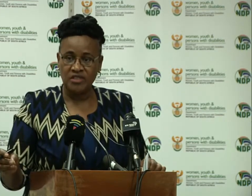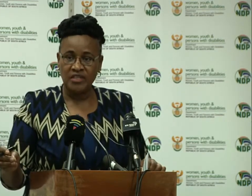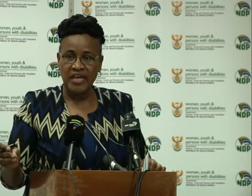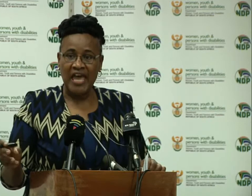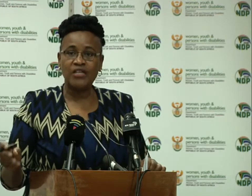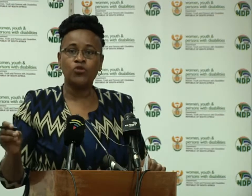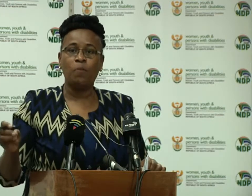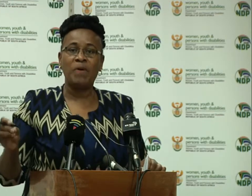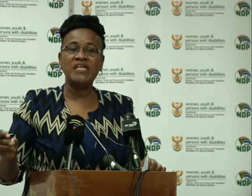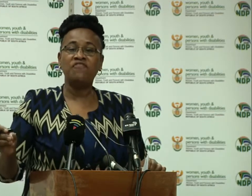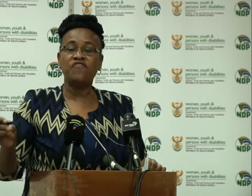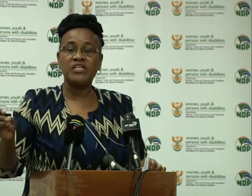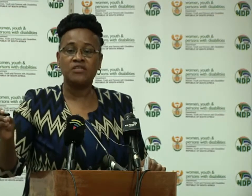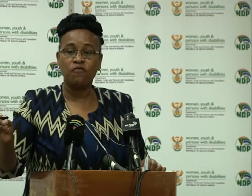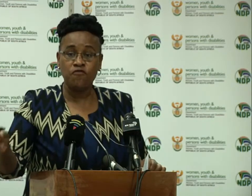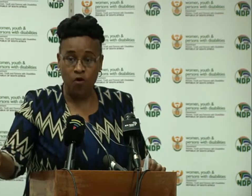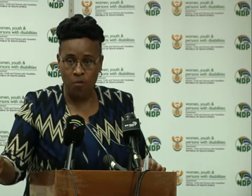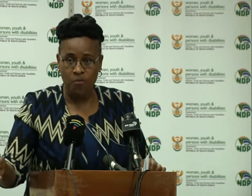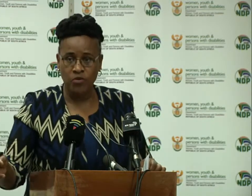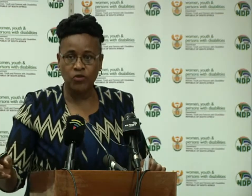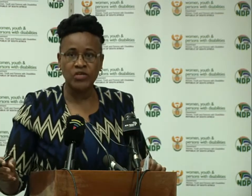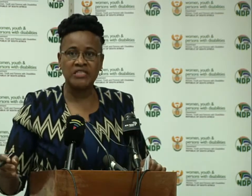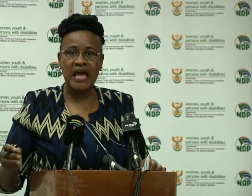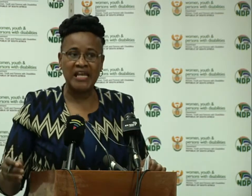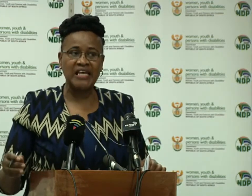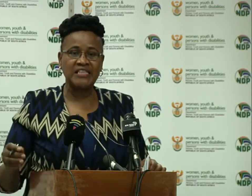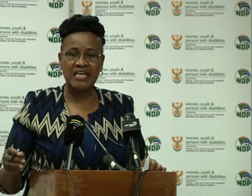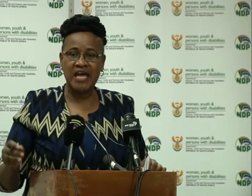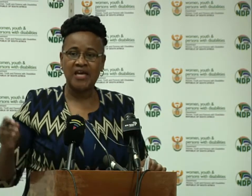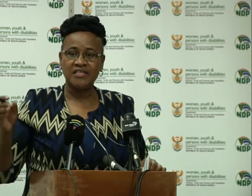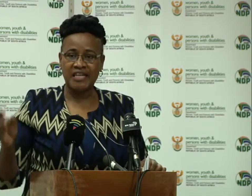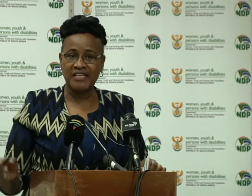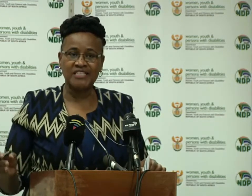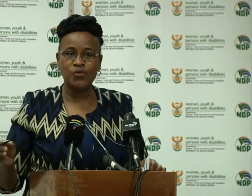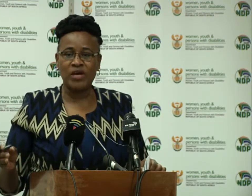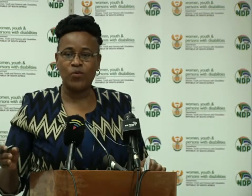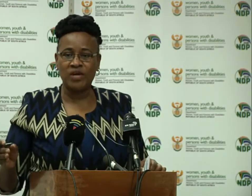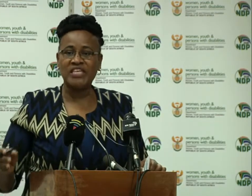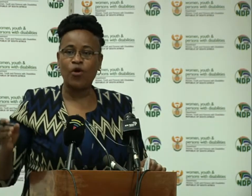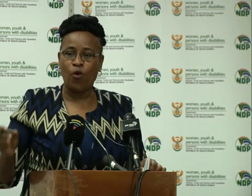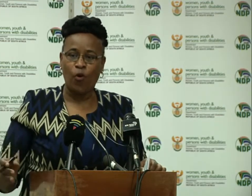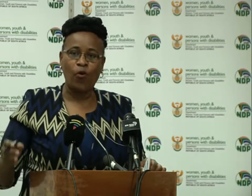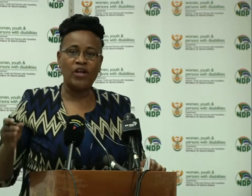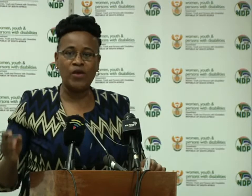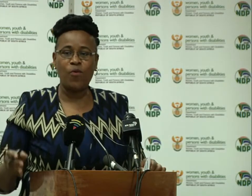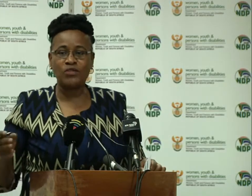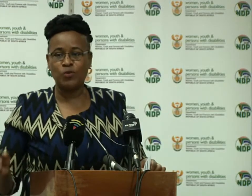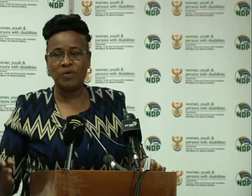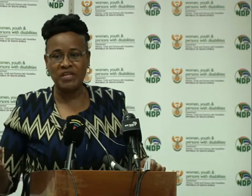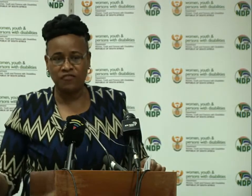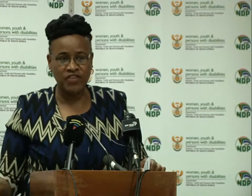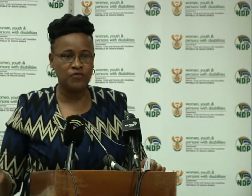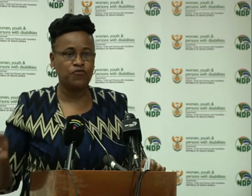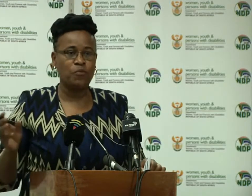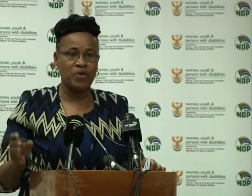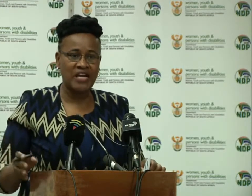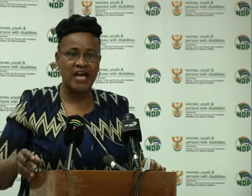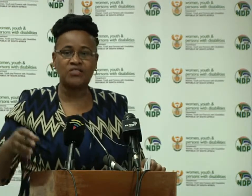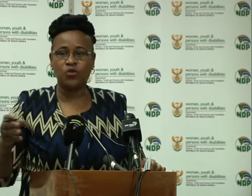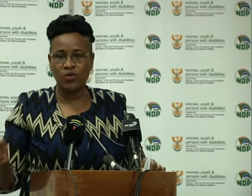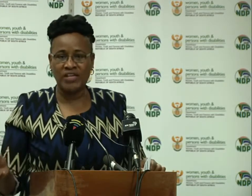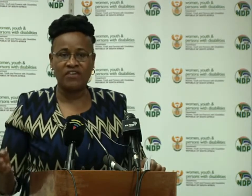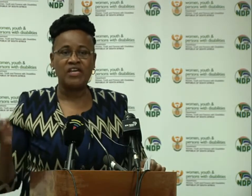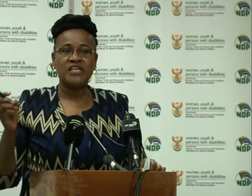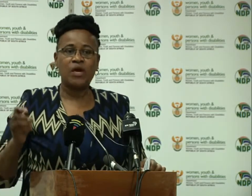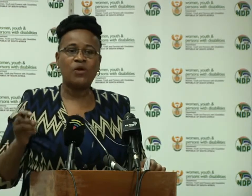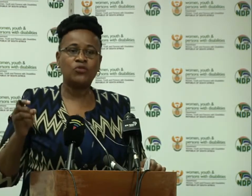contribute and to benefit from. So it's unlike their charity work where they only want to benefit from